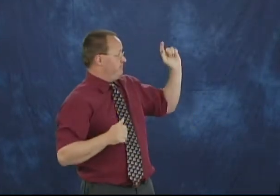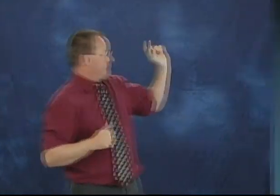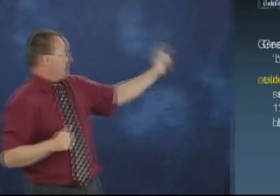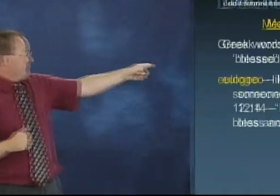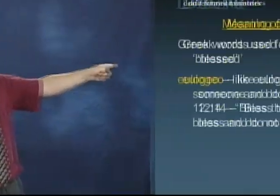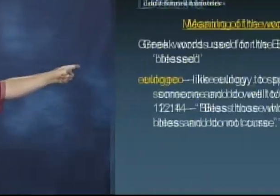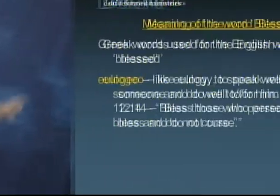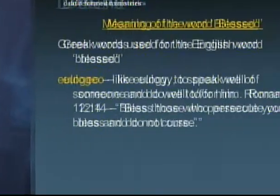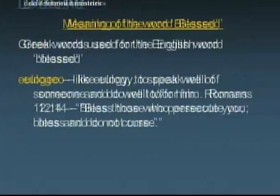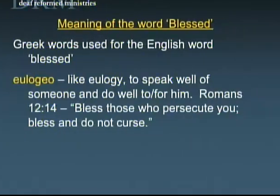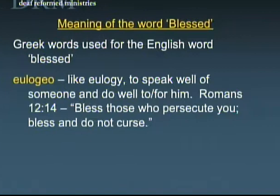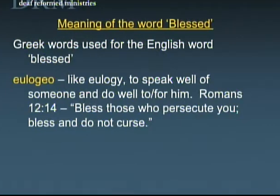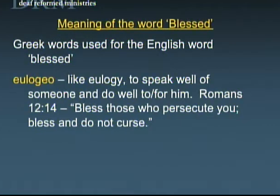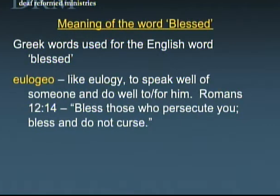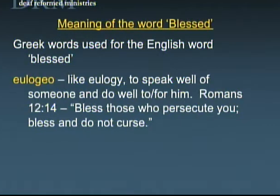Beatitudes.